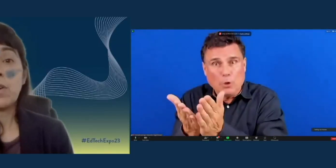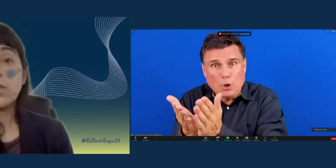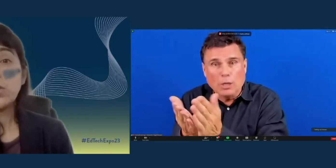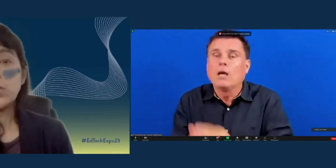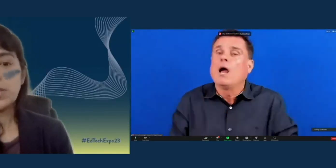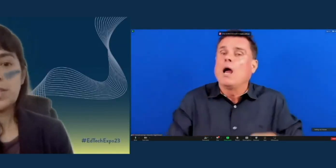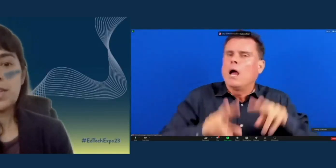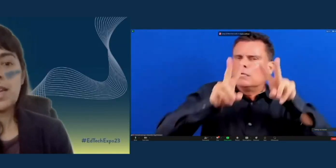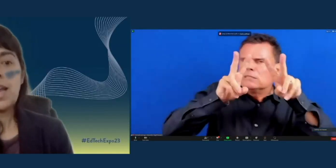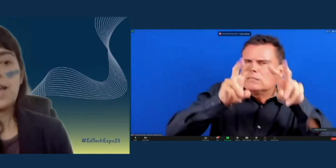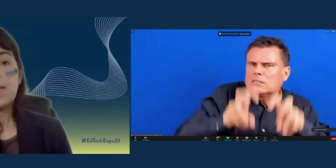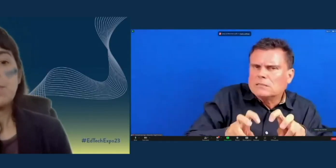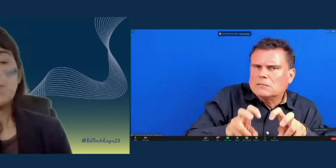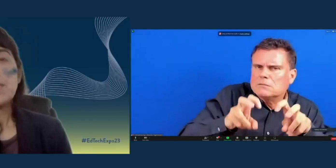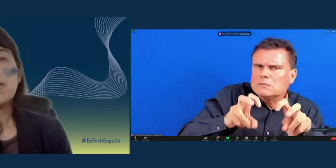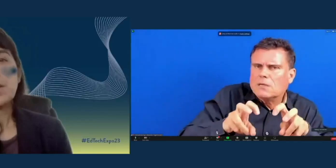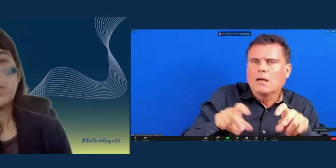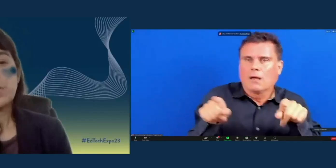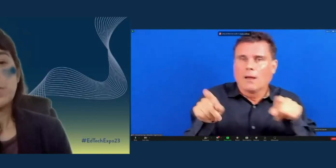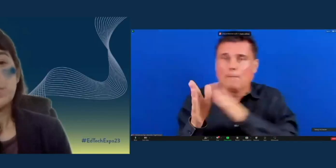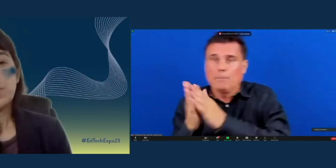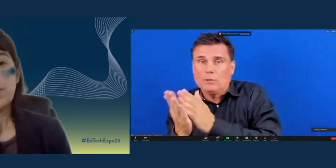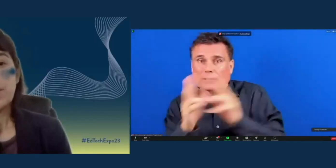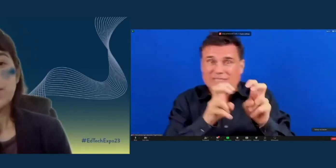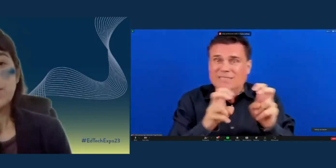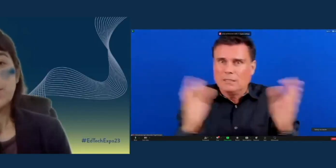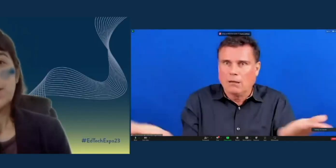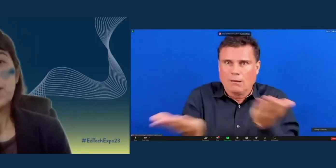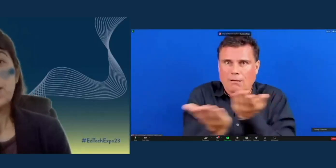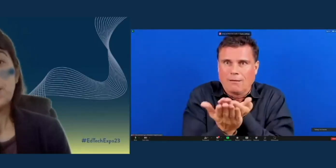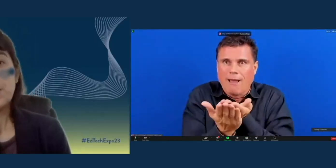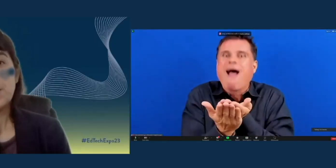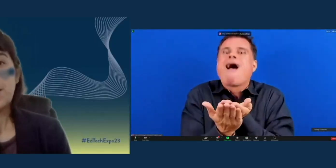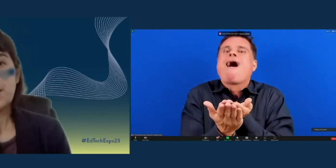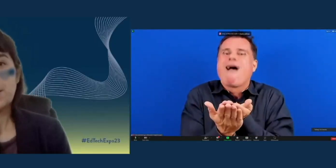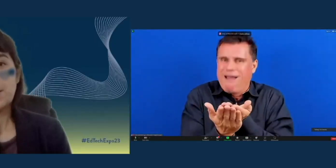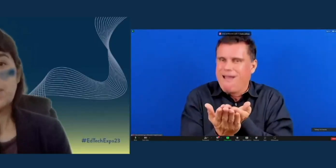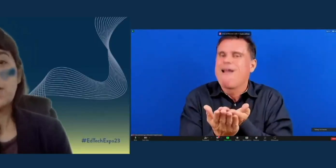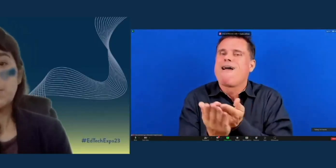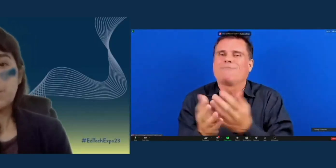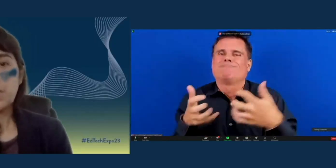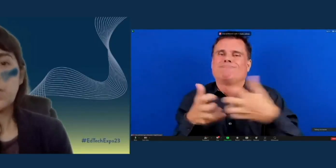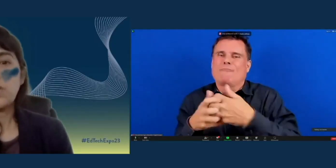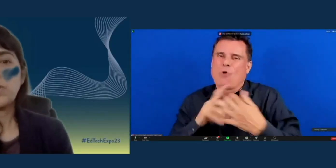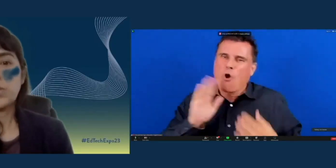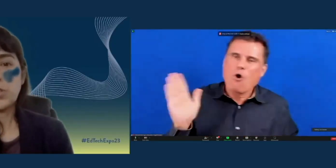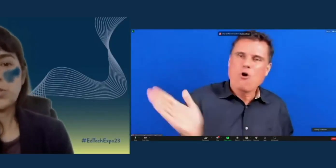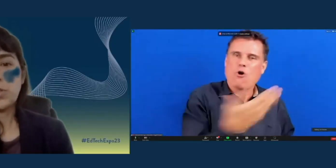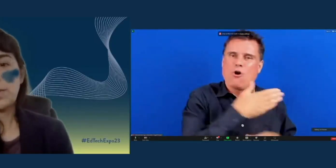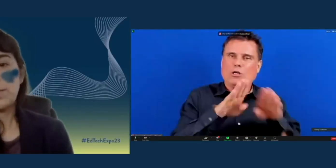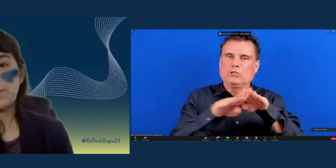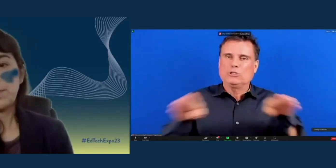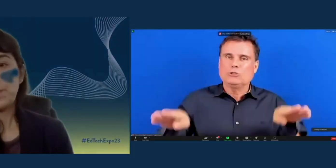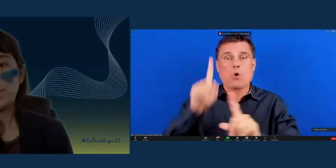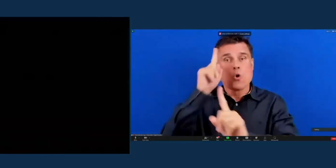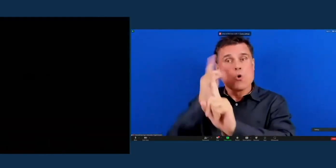of all children, and implemented inclusive programming to strengthen literacy outcomes for all children.